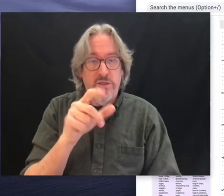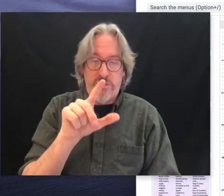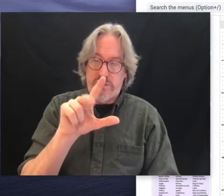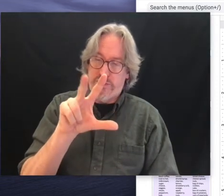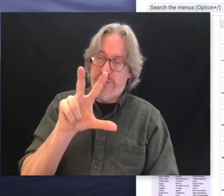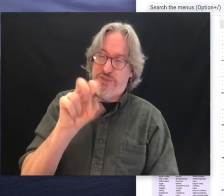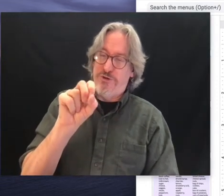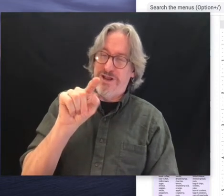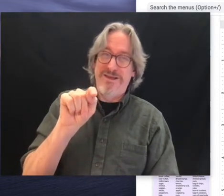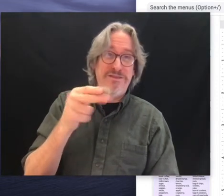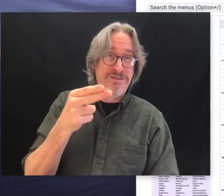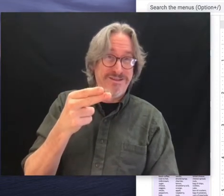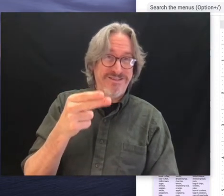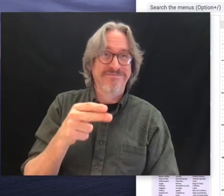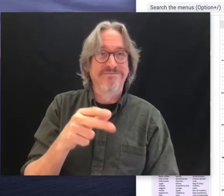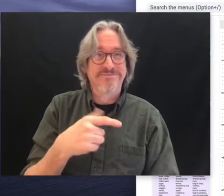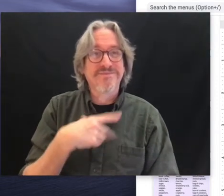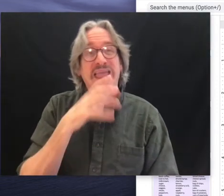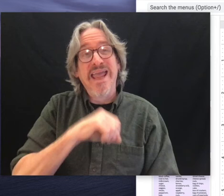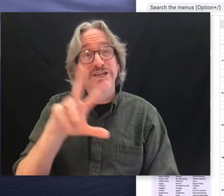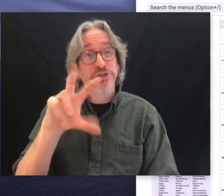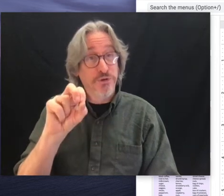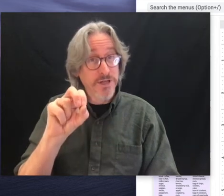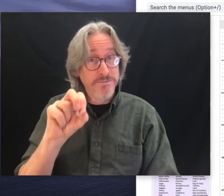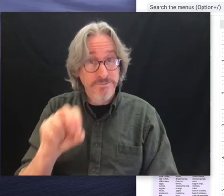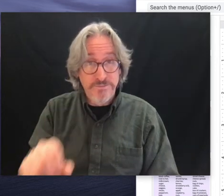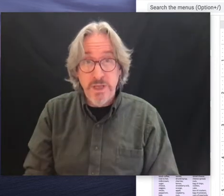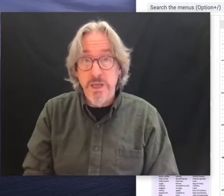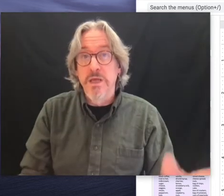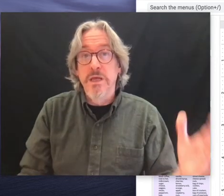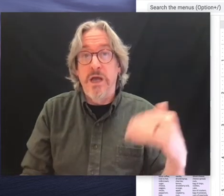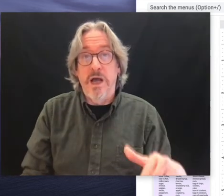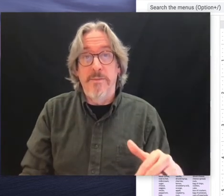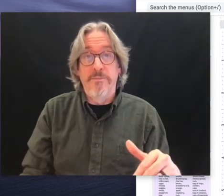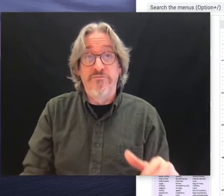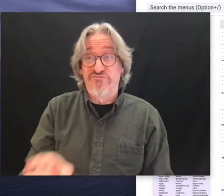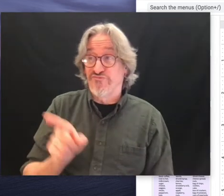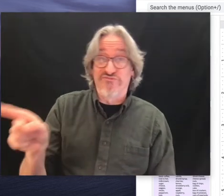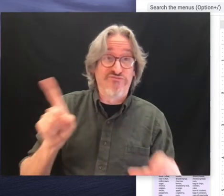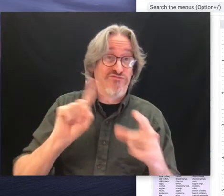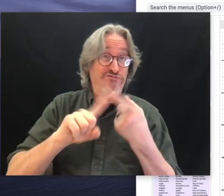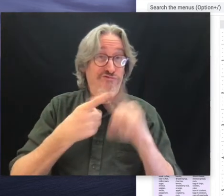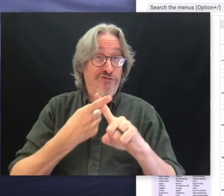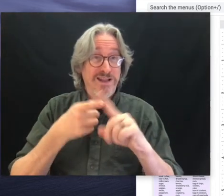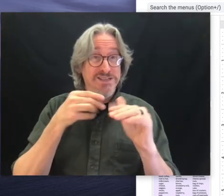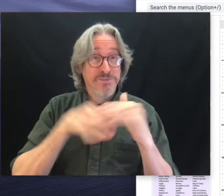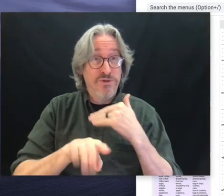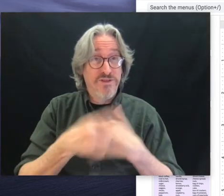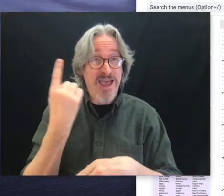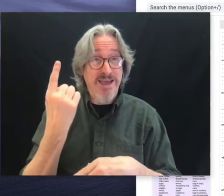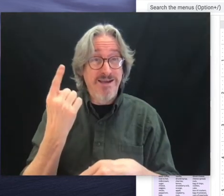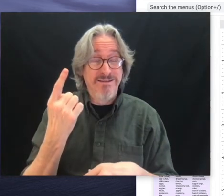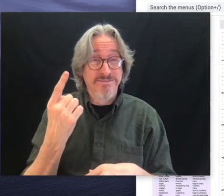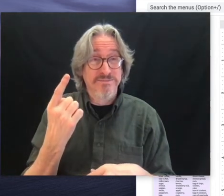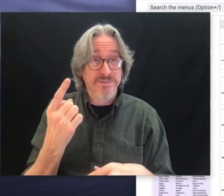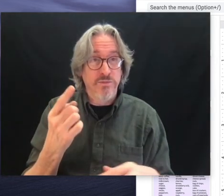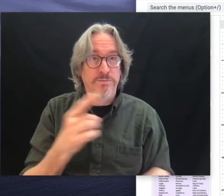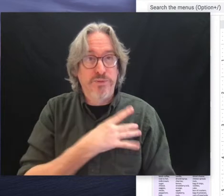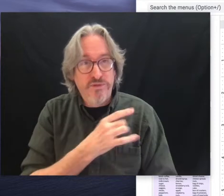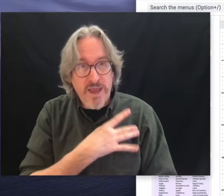30th, 30th, age 30, um, friend's birthday,